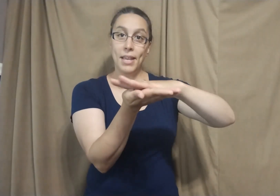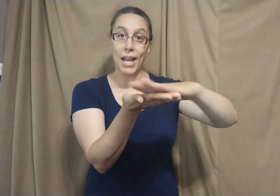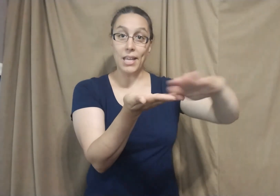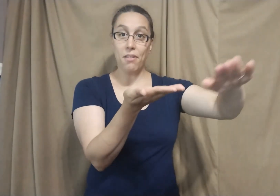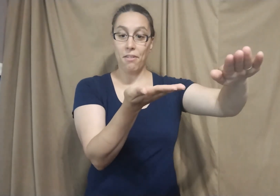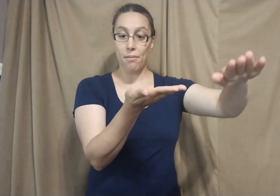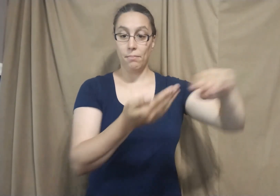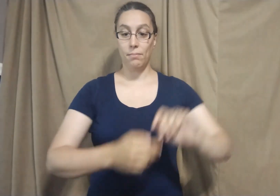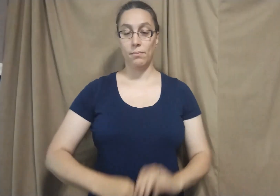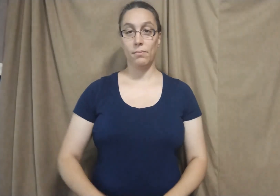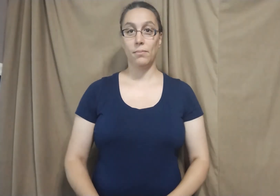nice,